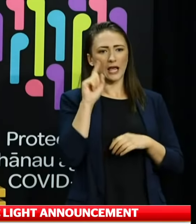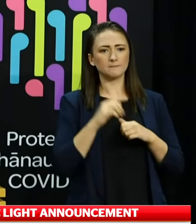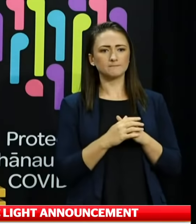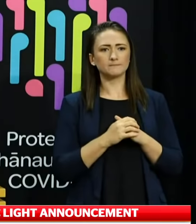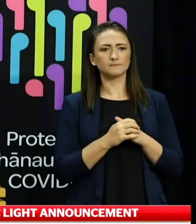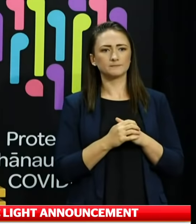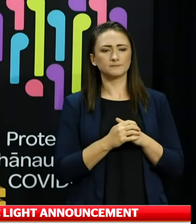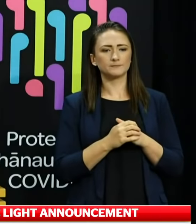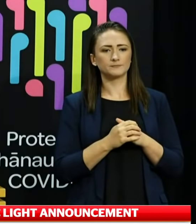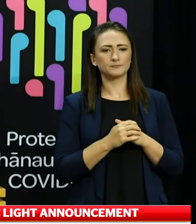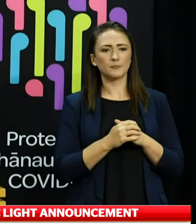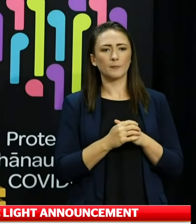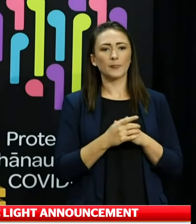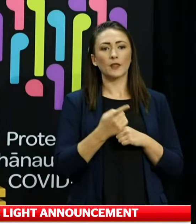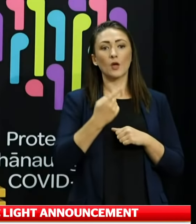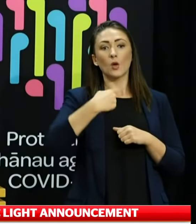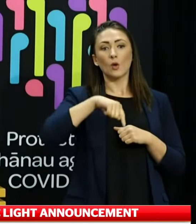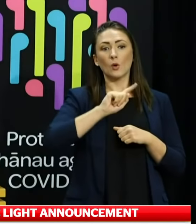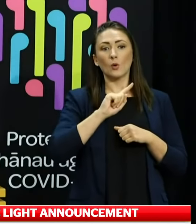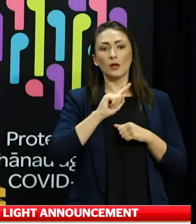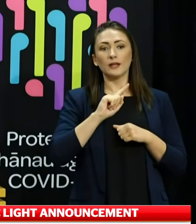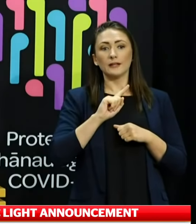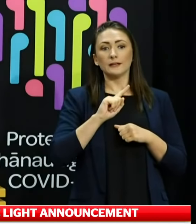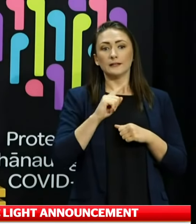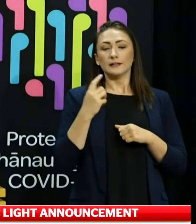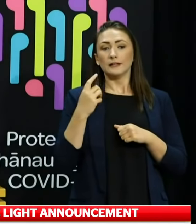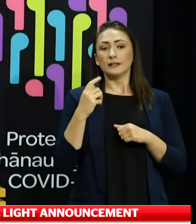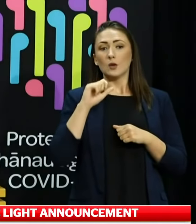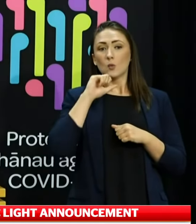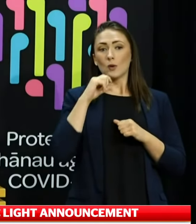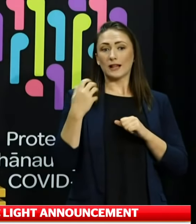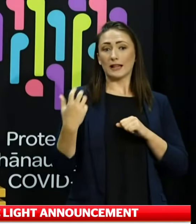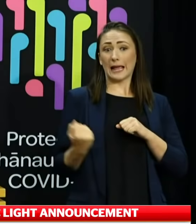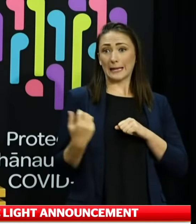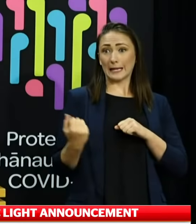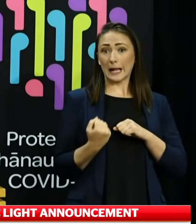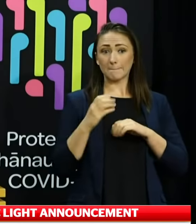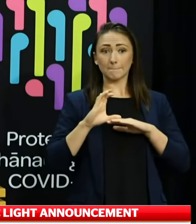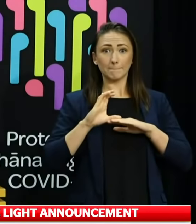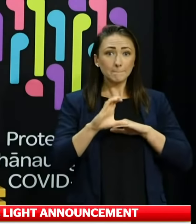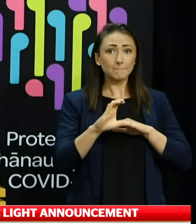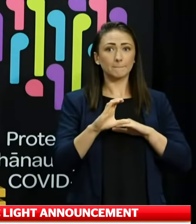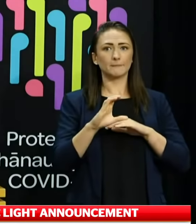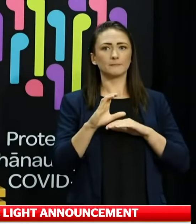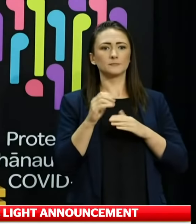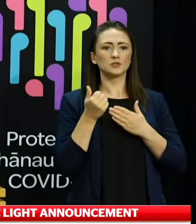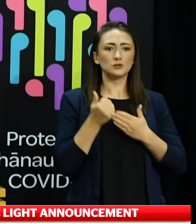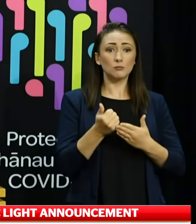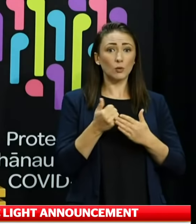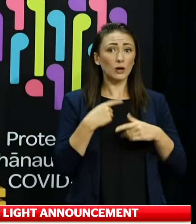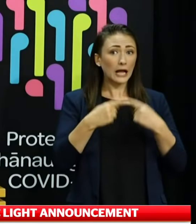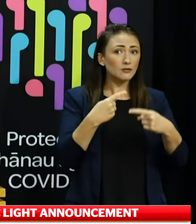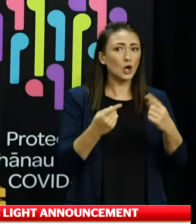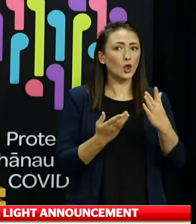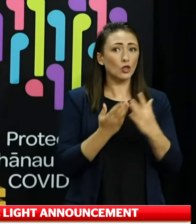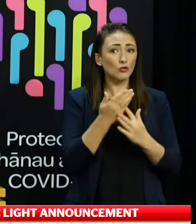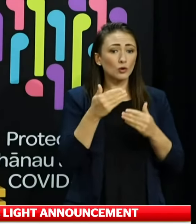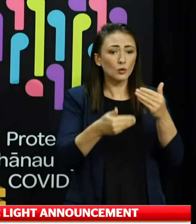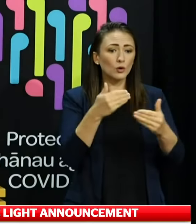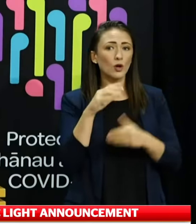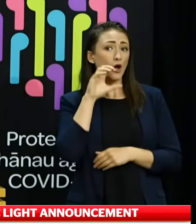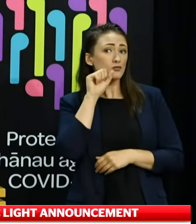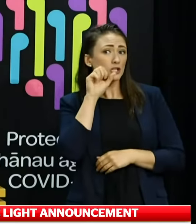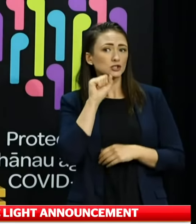We are moving to the Minister of Finance is the one to talk in detail about this, but I want to be, I think we've all been clear that we are moving to